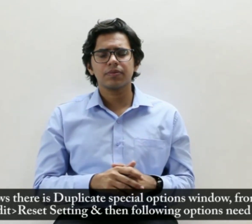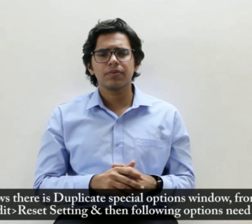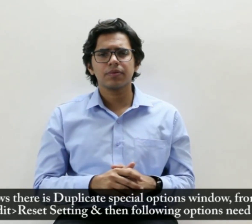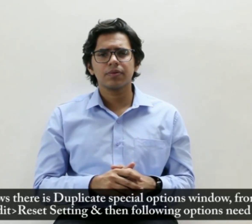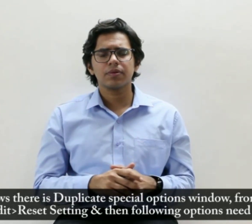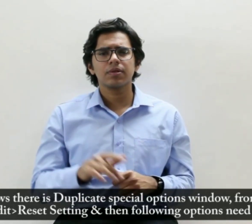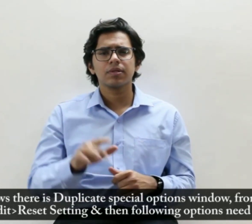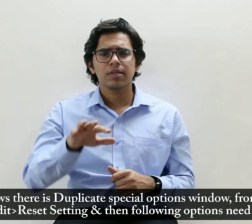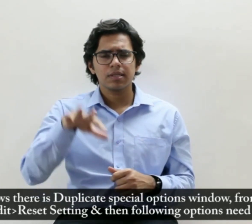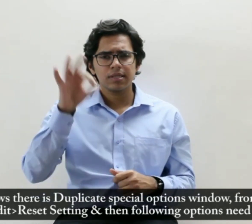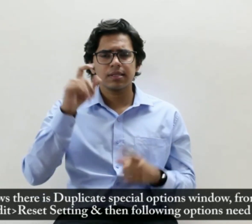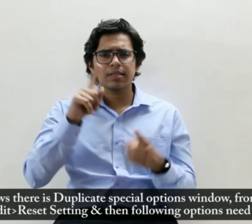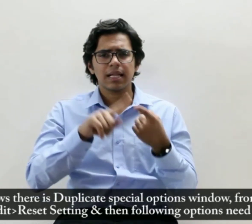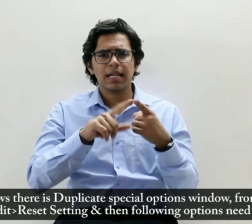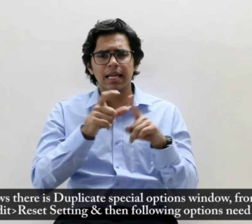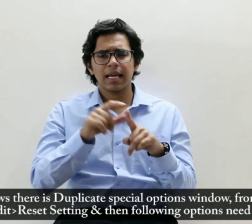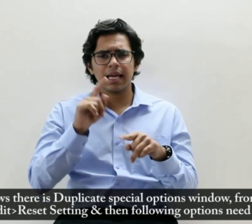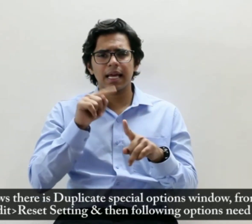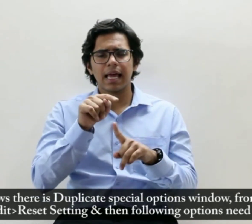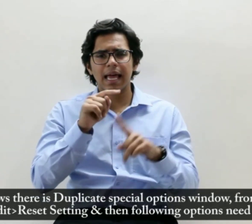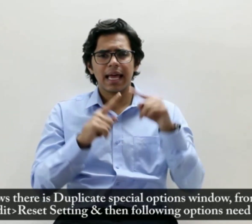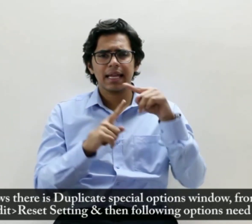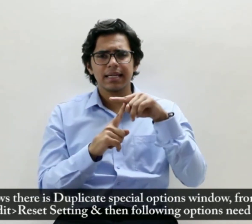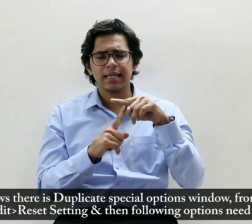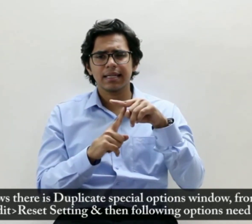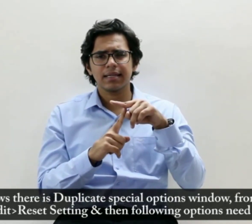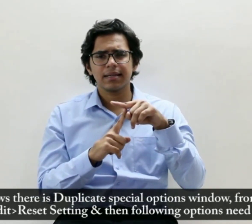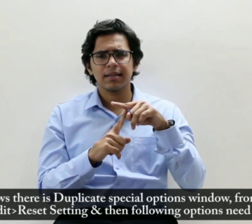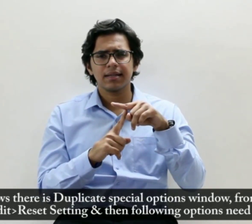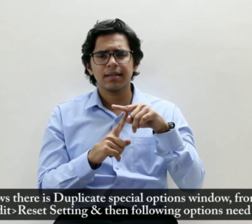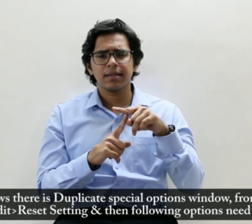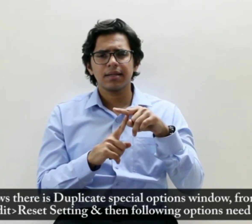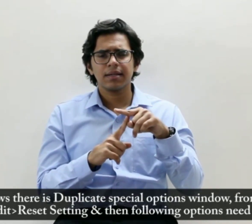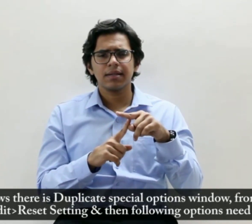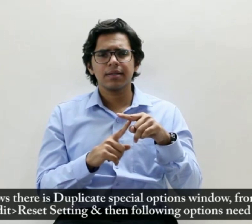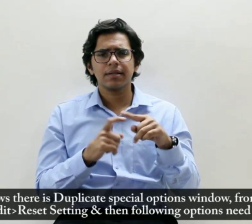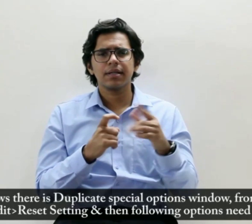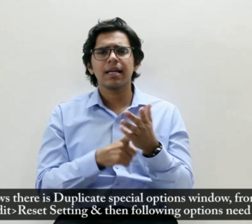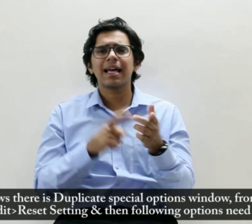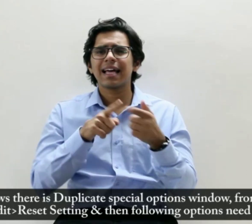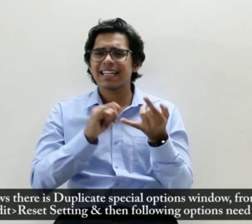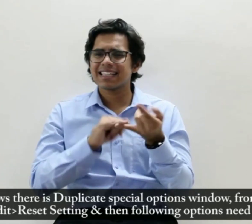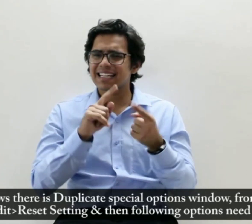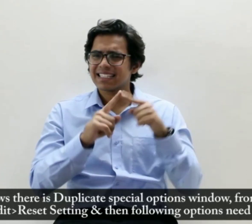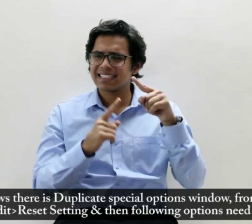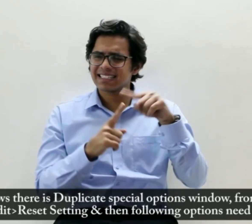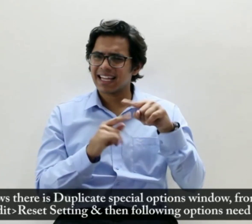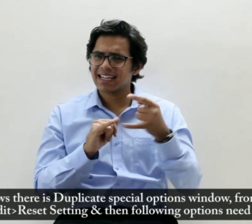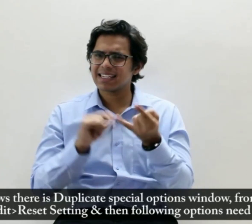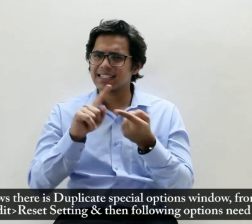Reset Settings, and then following options need to be set.